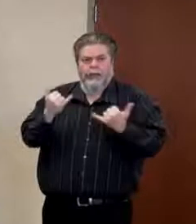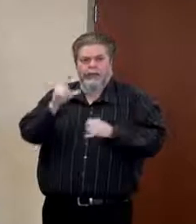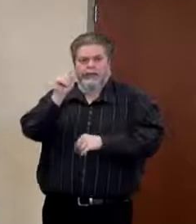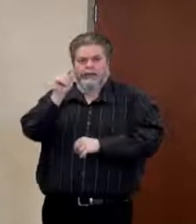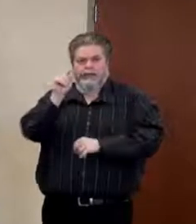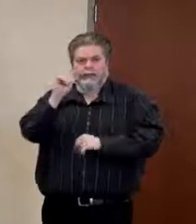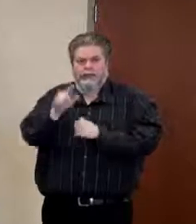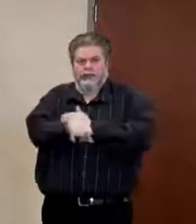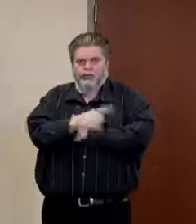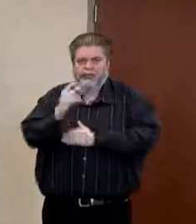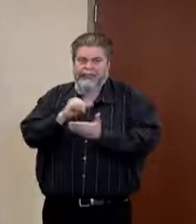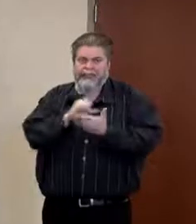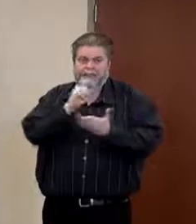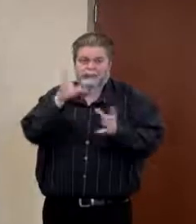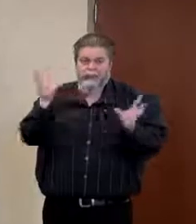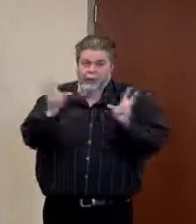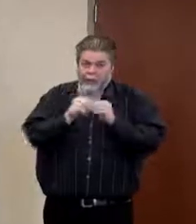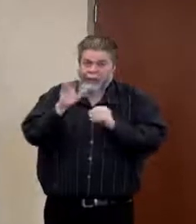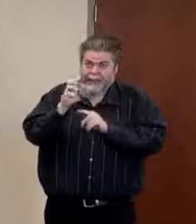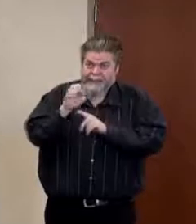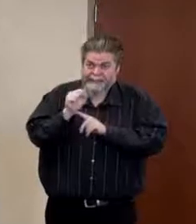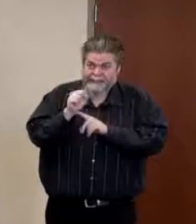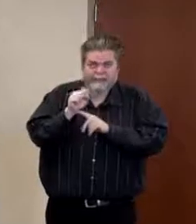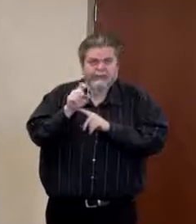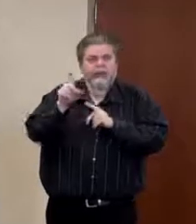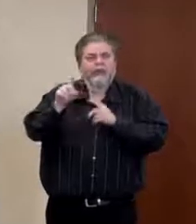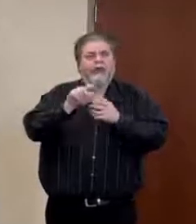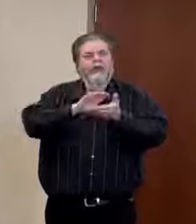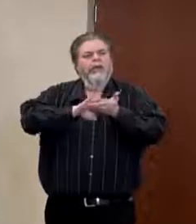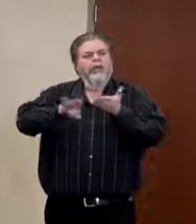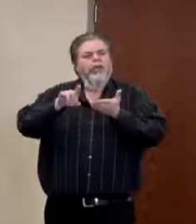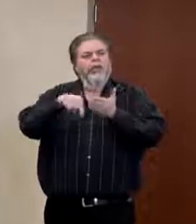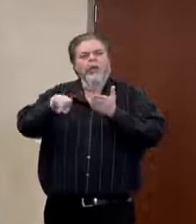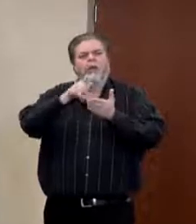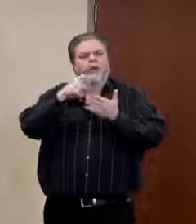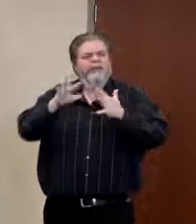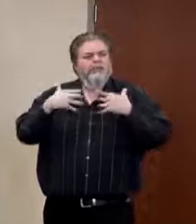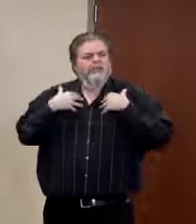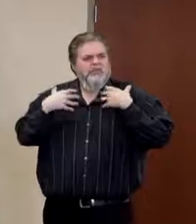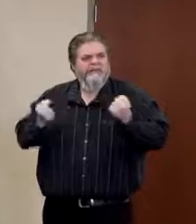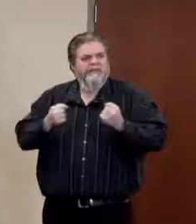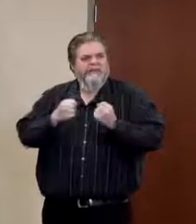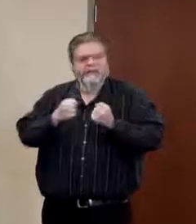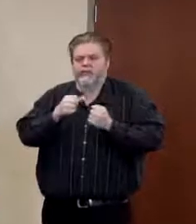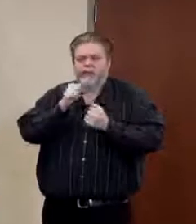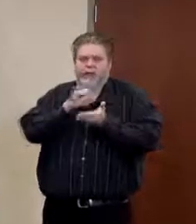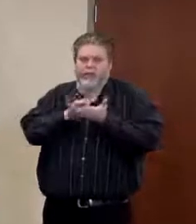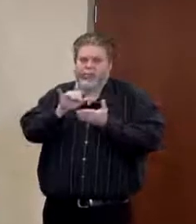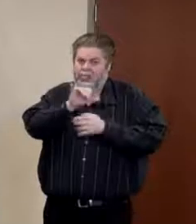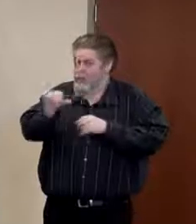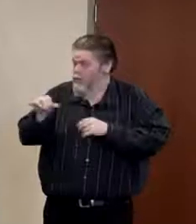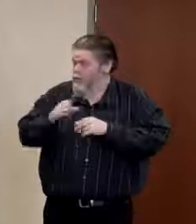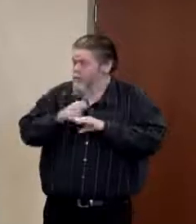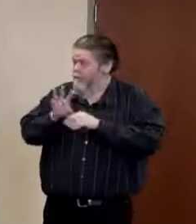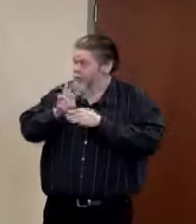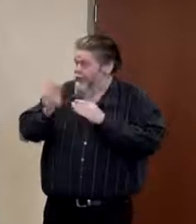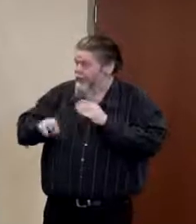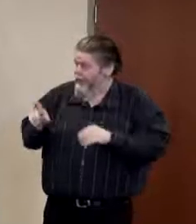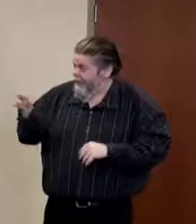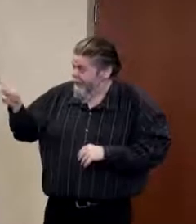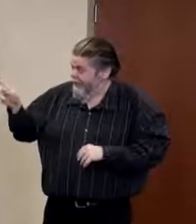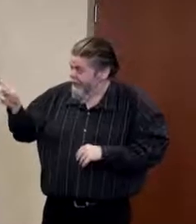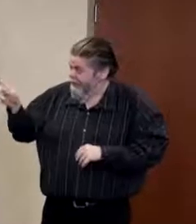So active cases. So you take the total cases, you backed out the recovers. This is where you have with active cases. So you can see over the weekend